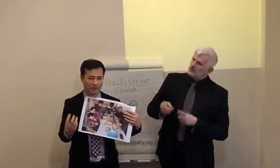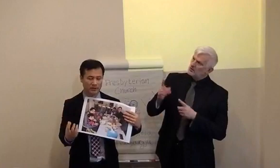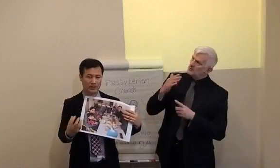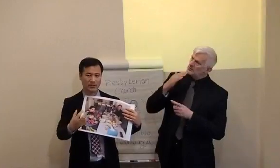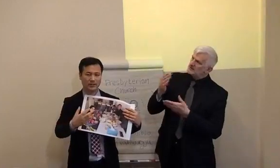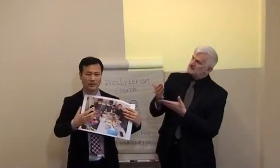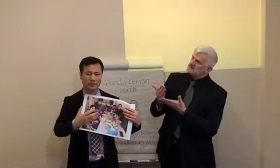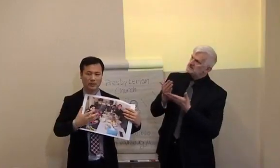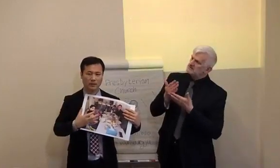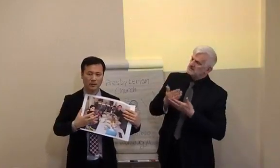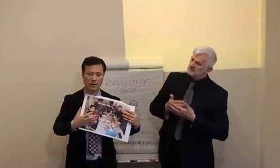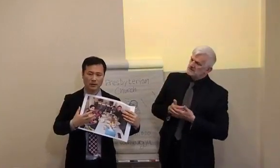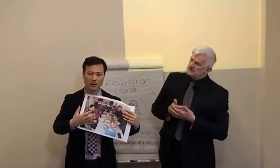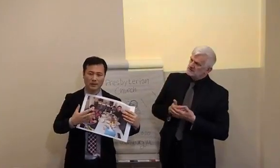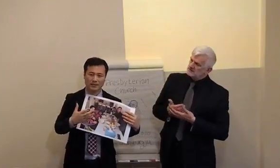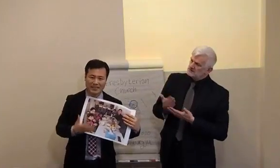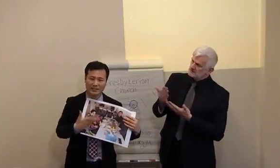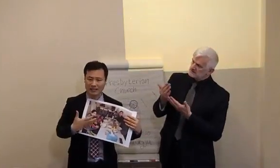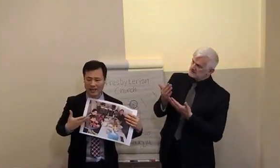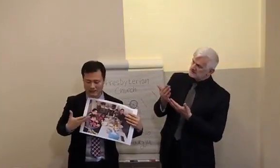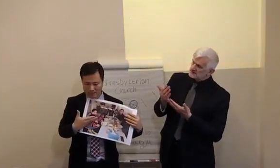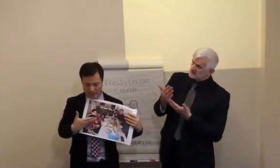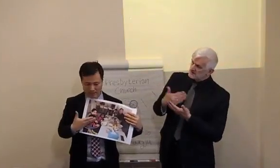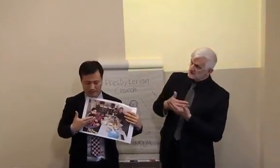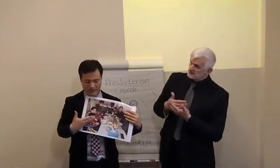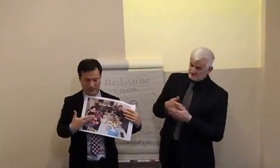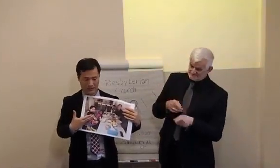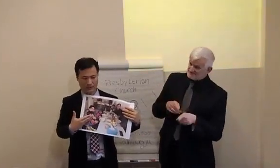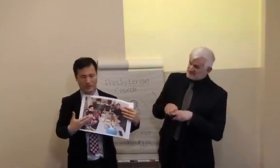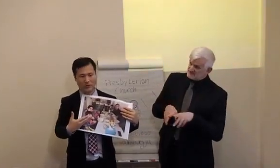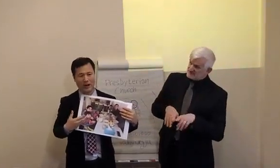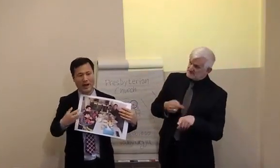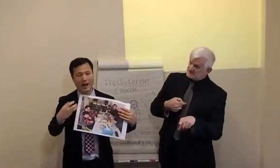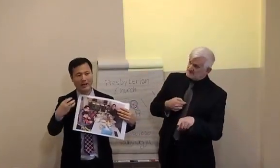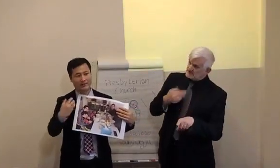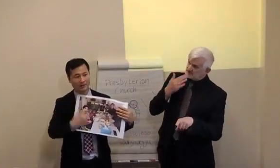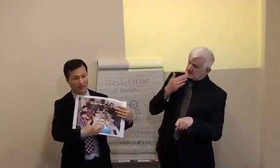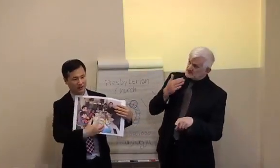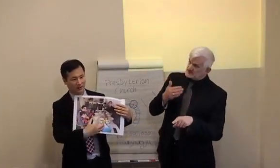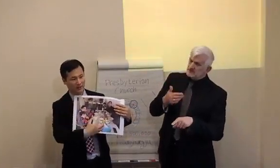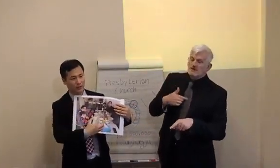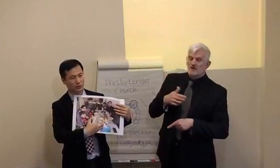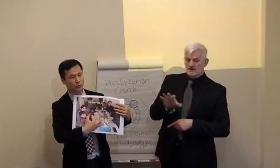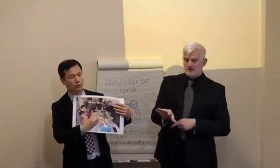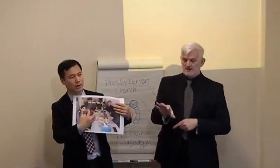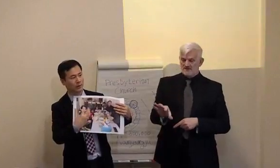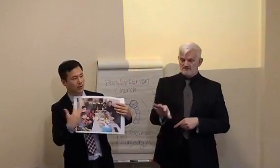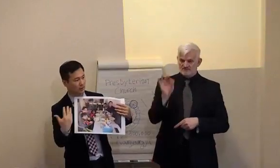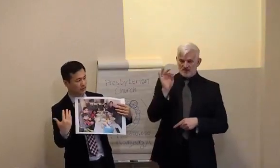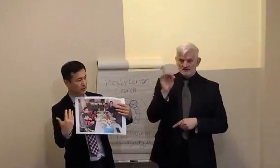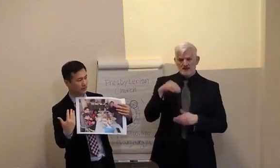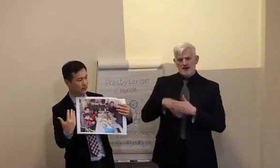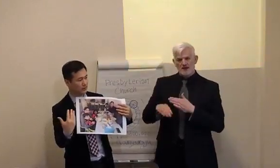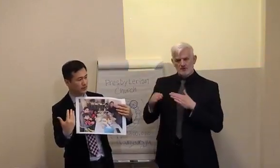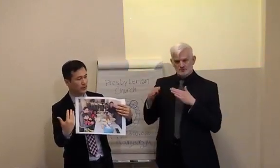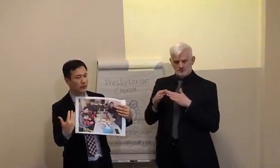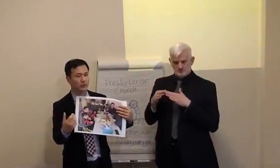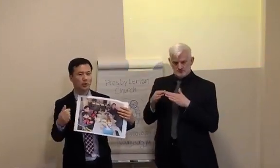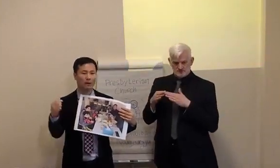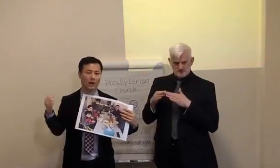mercy. The sinners are like me. So I invite her to our house. So my